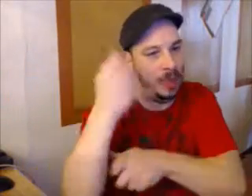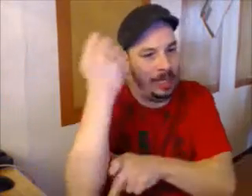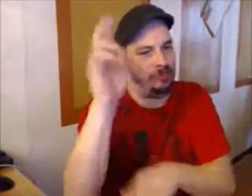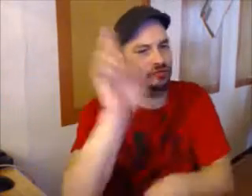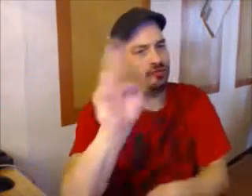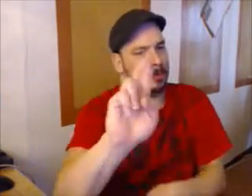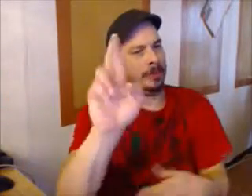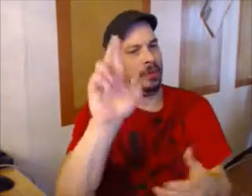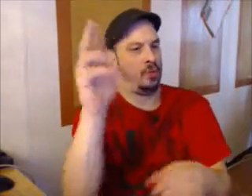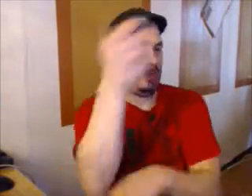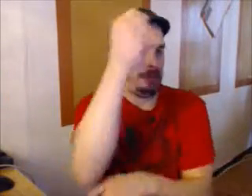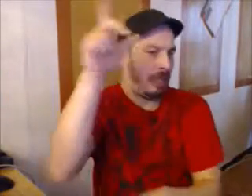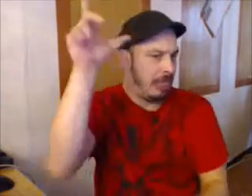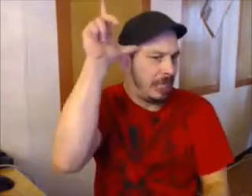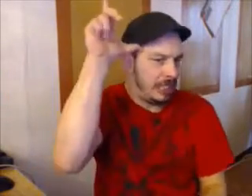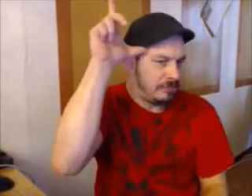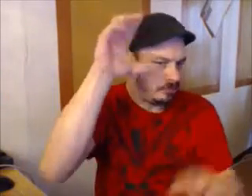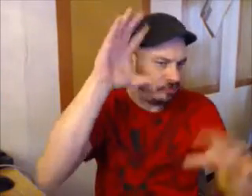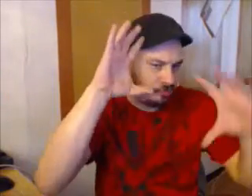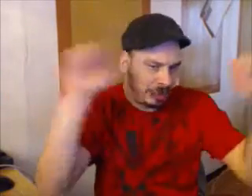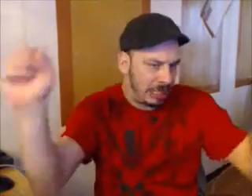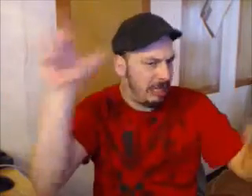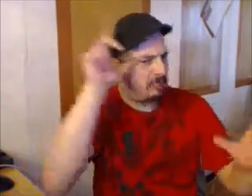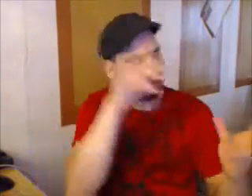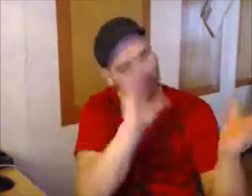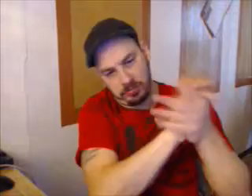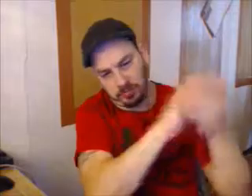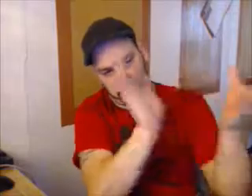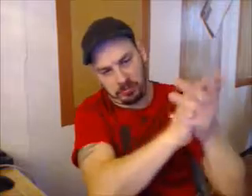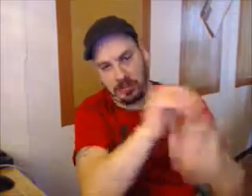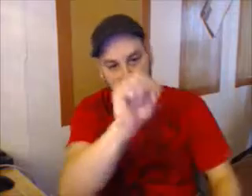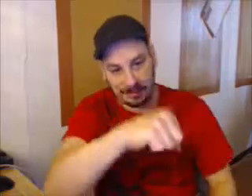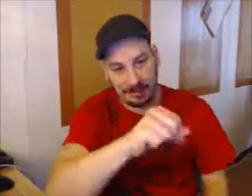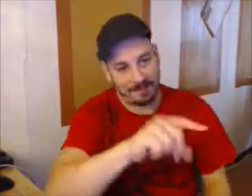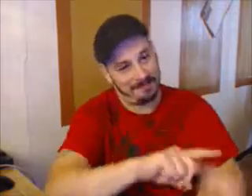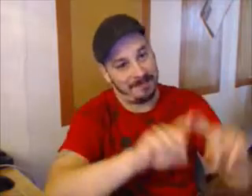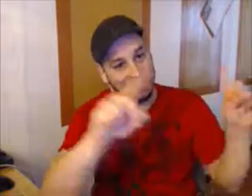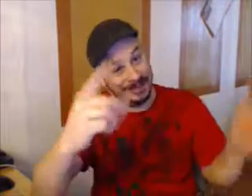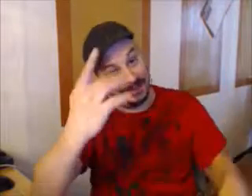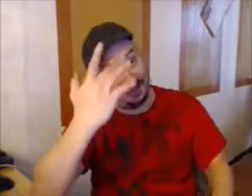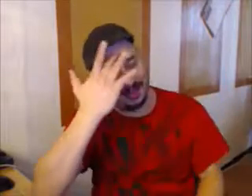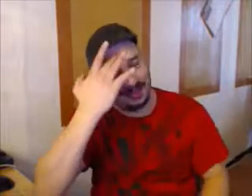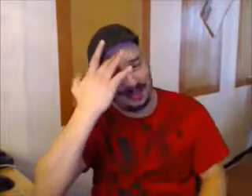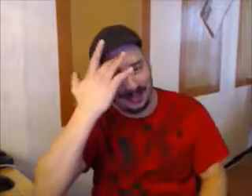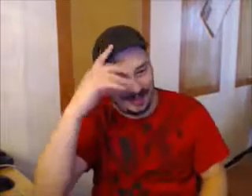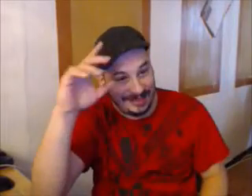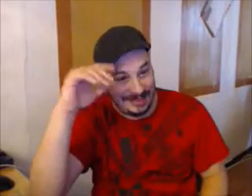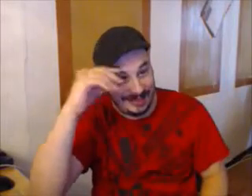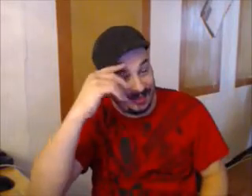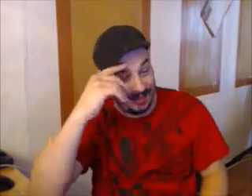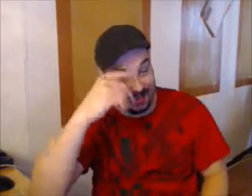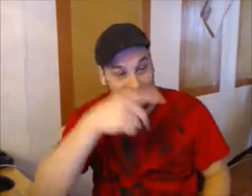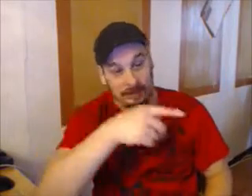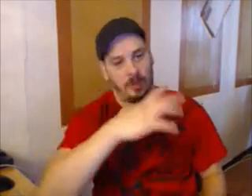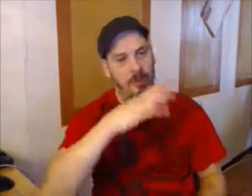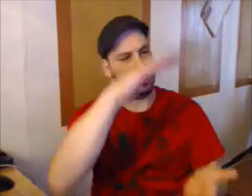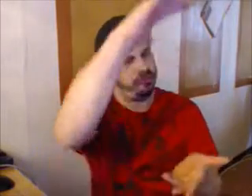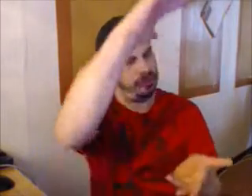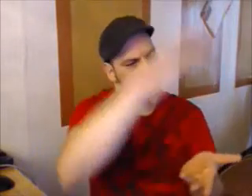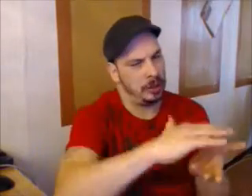not just political rhetoric that we tend to do on the campaign trail. Time to get down to work. Senator Durbin, the last word is